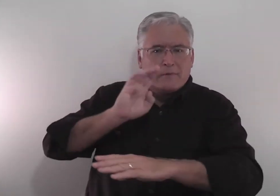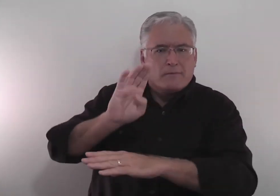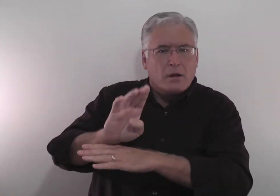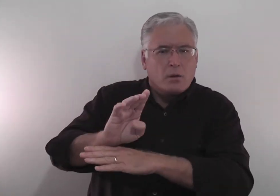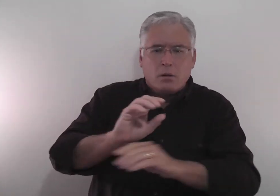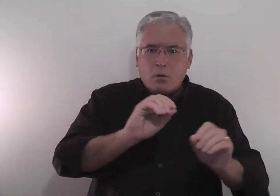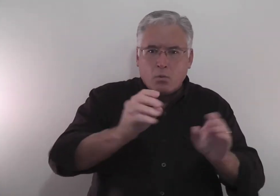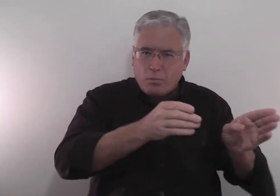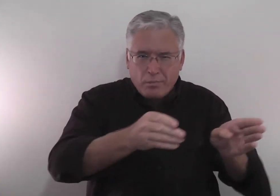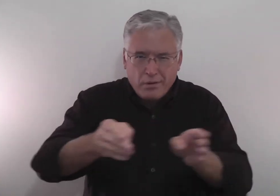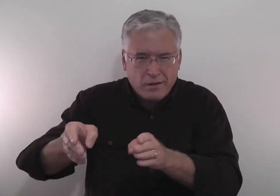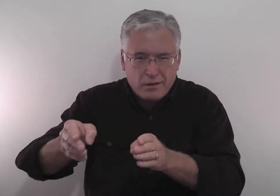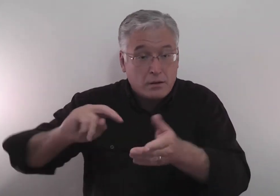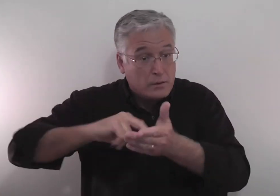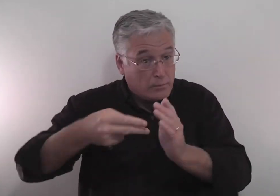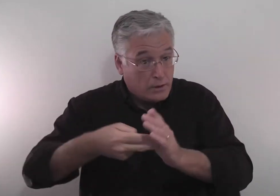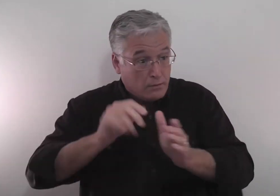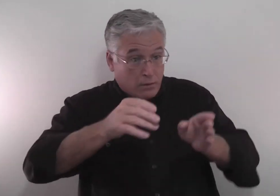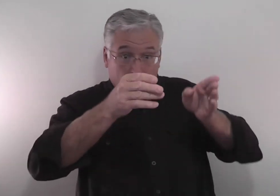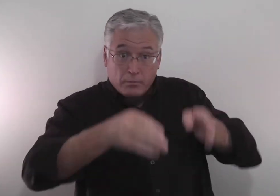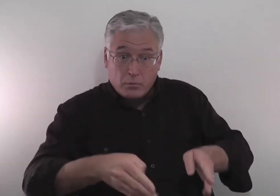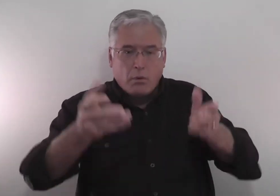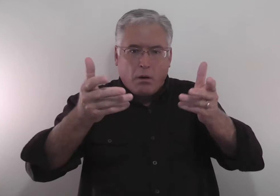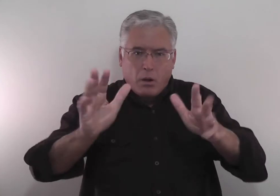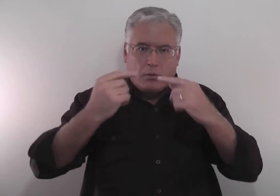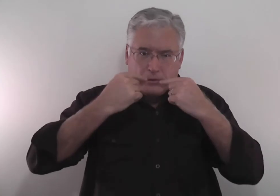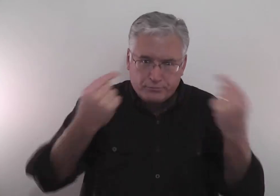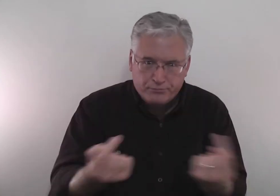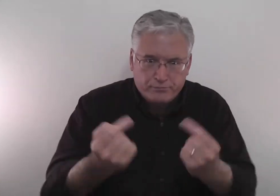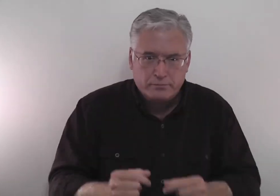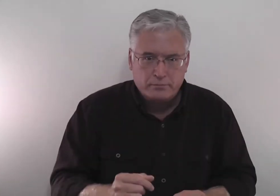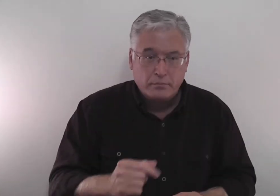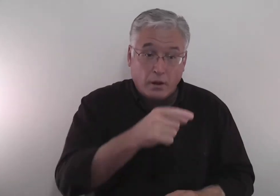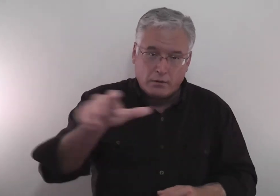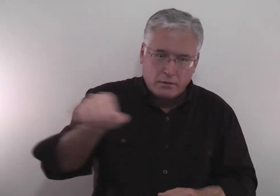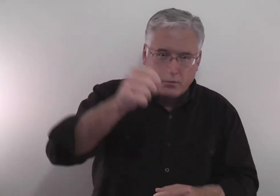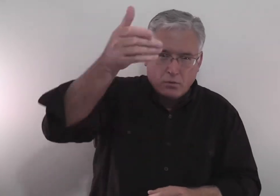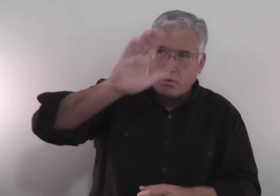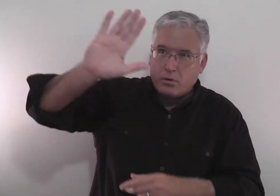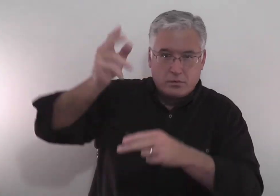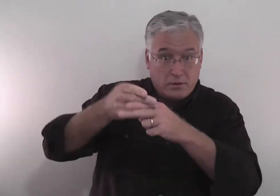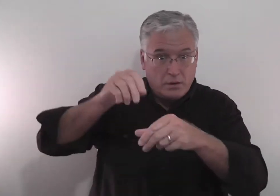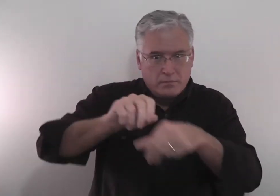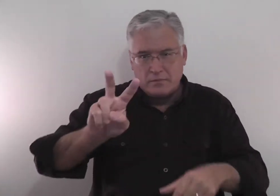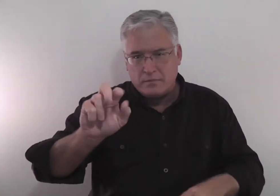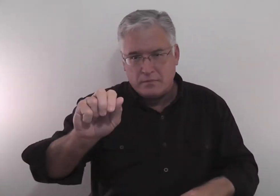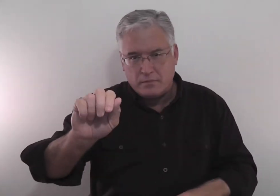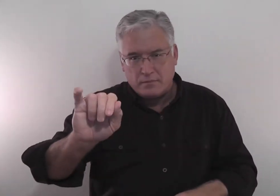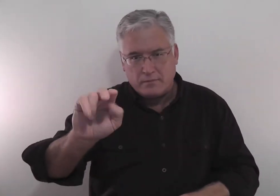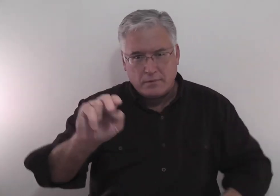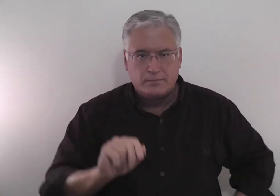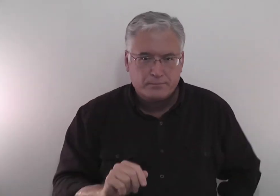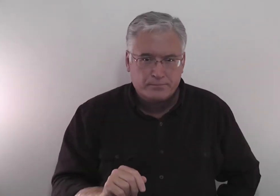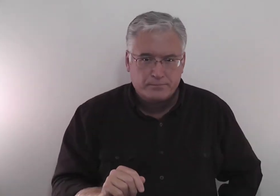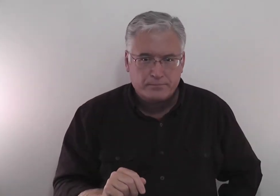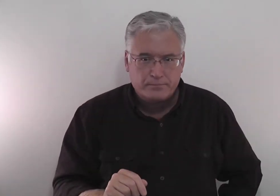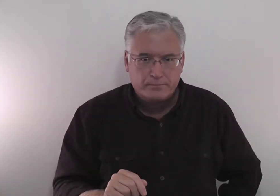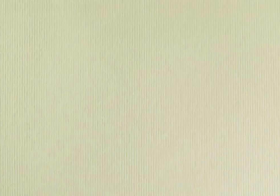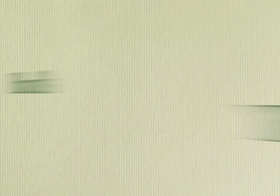any plans to keep it, that means that the person is in sin and you're taking the God's name in